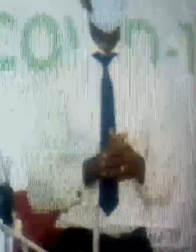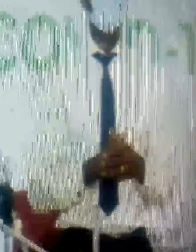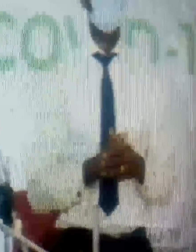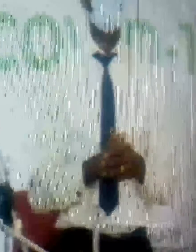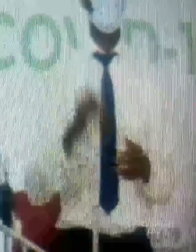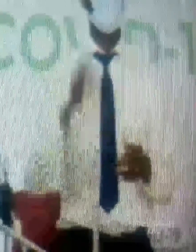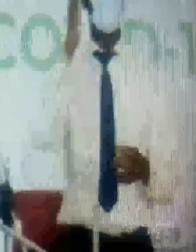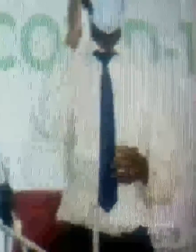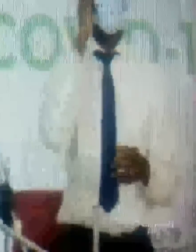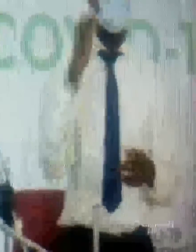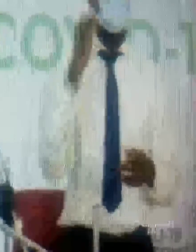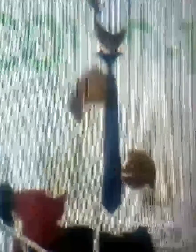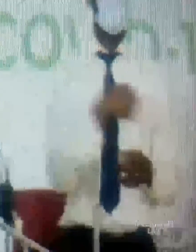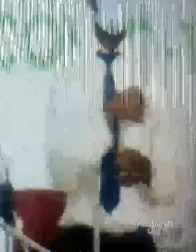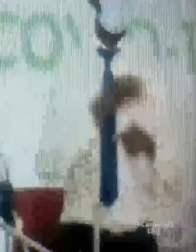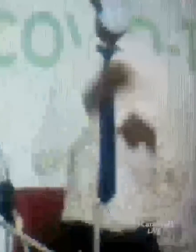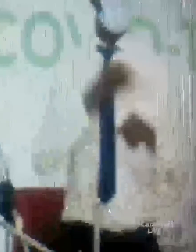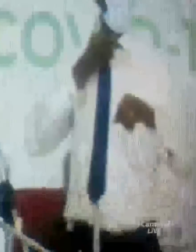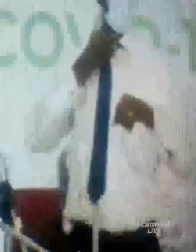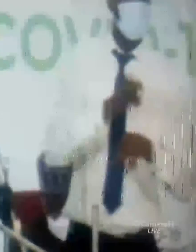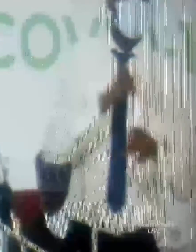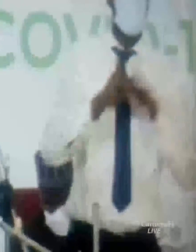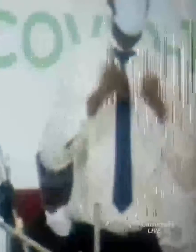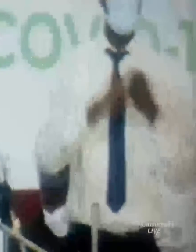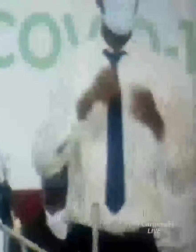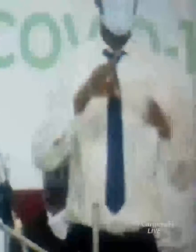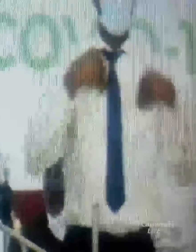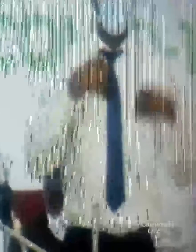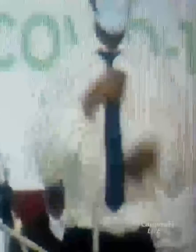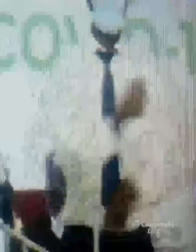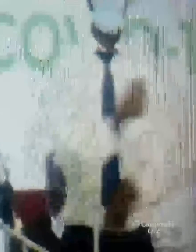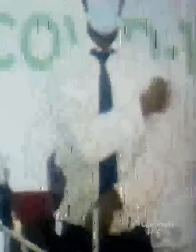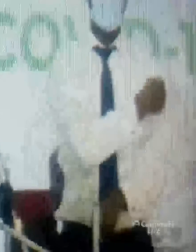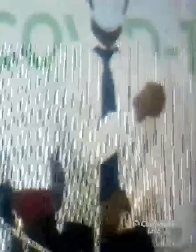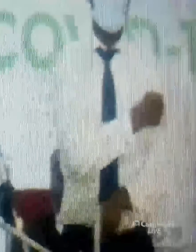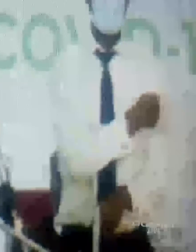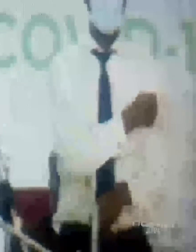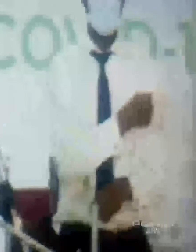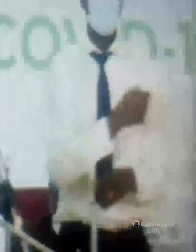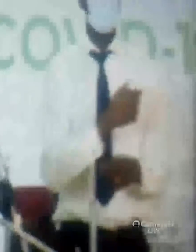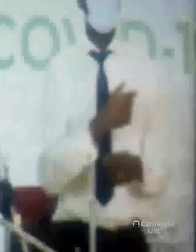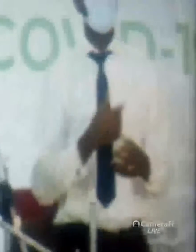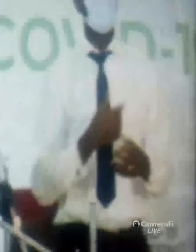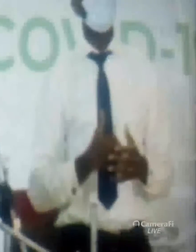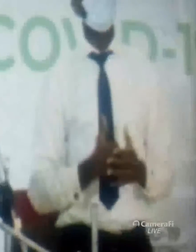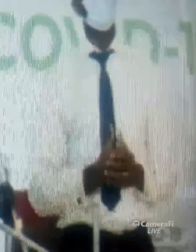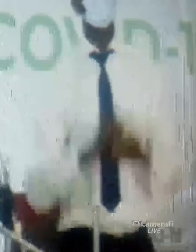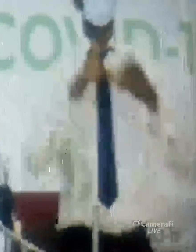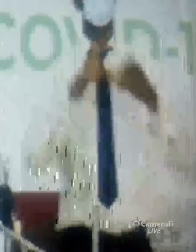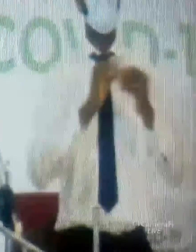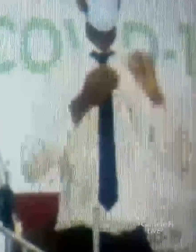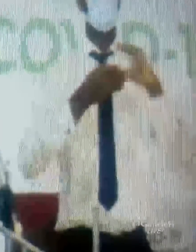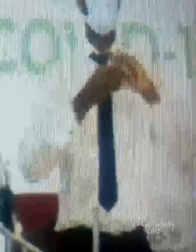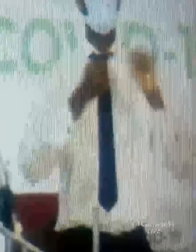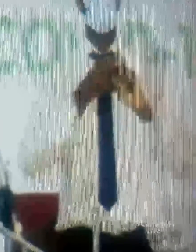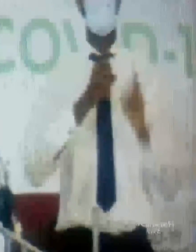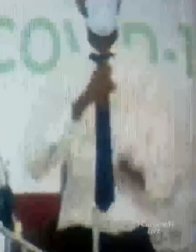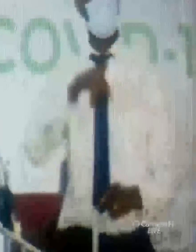Nigerians if people resist. I think the message from the Presidential Task Force has consistently been